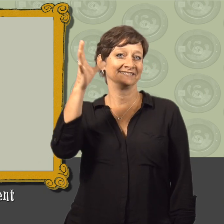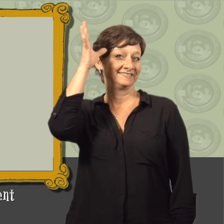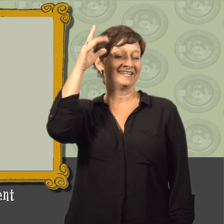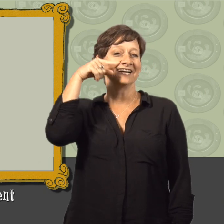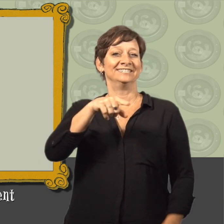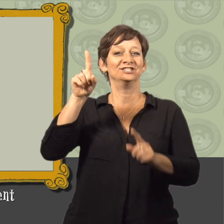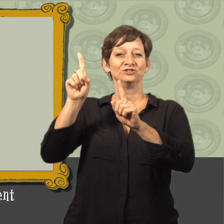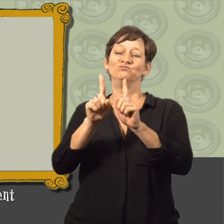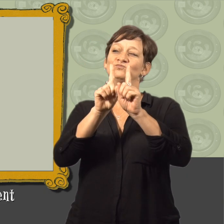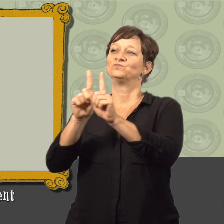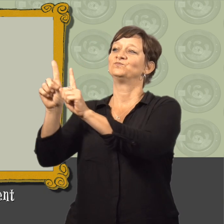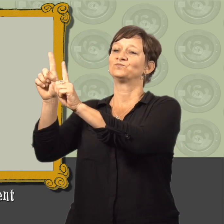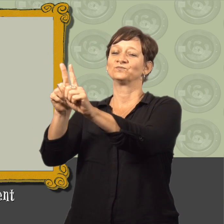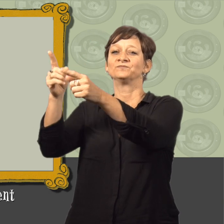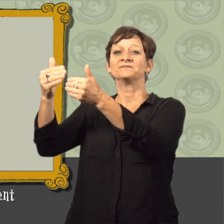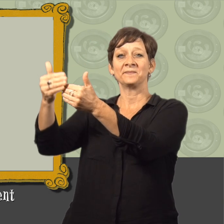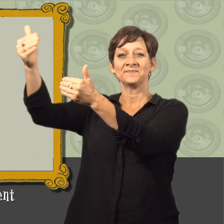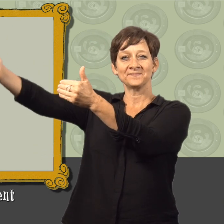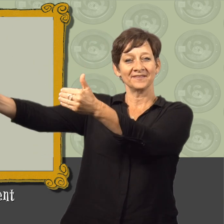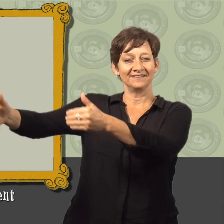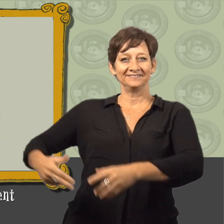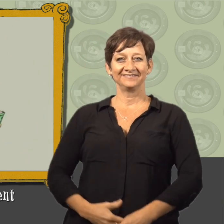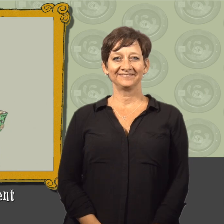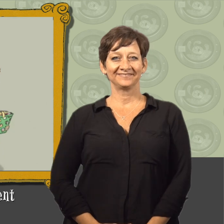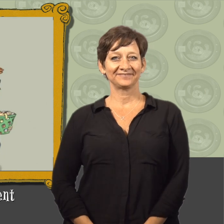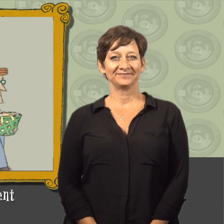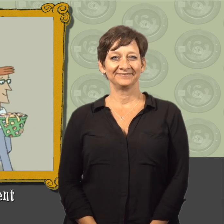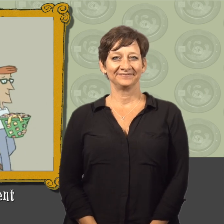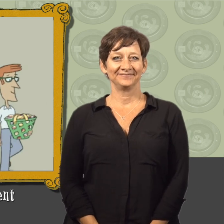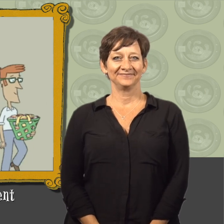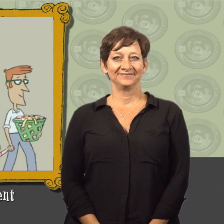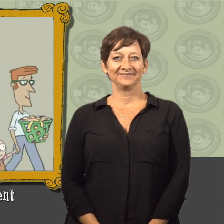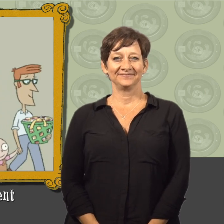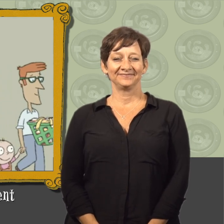Trixie and her daddy went down the rock